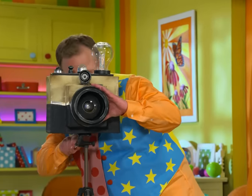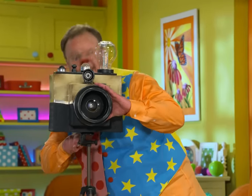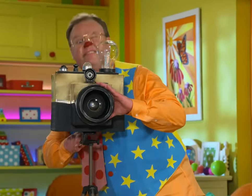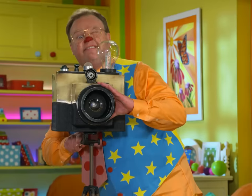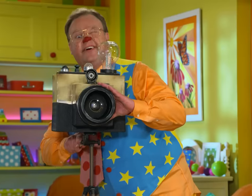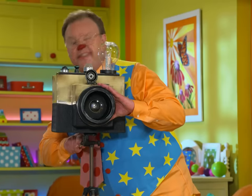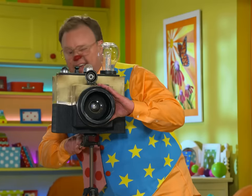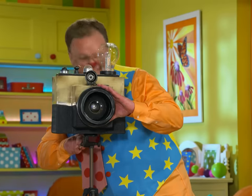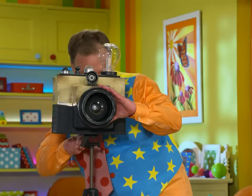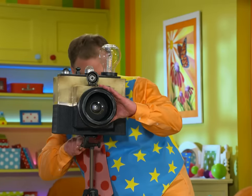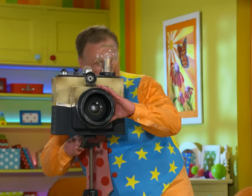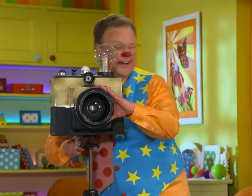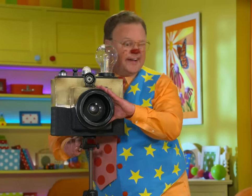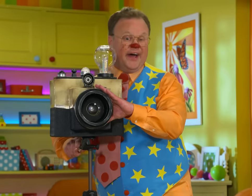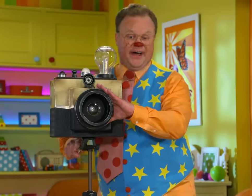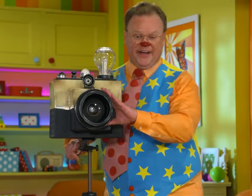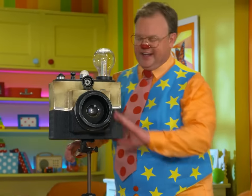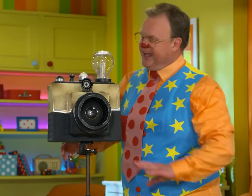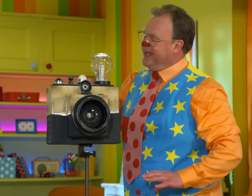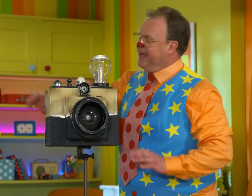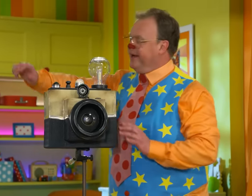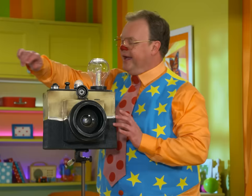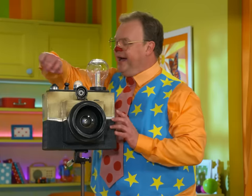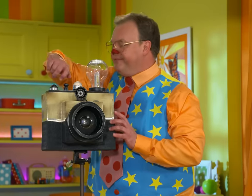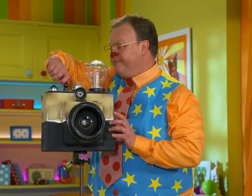little bit more. There we go. Good. Here we are.